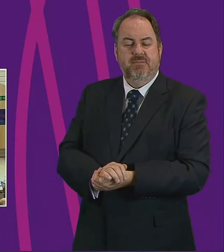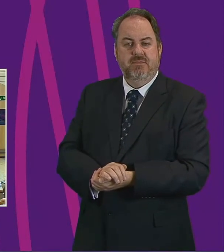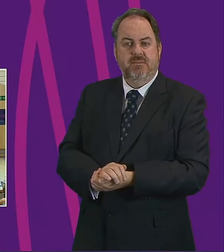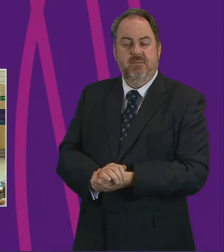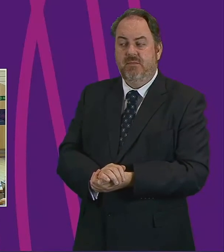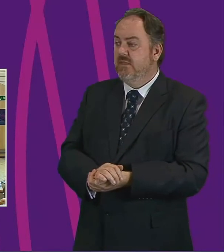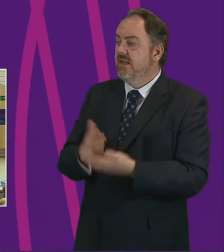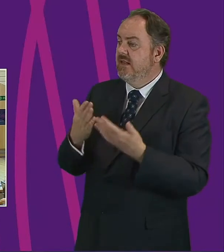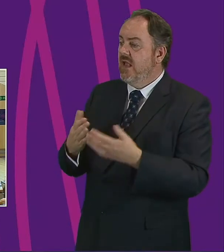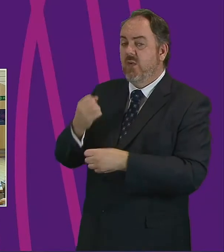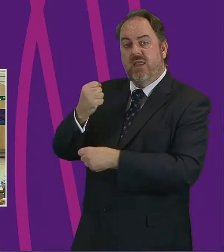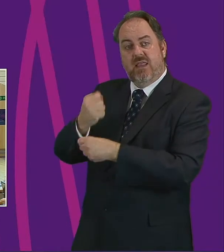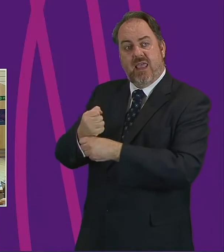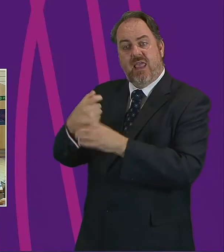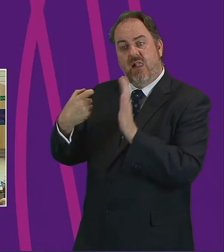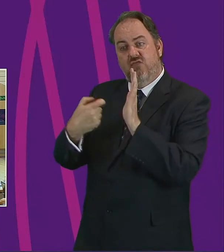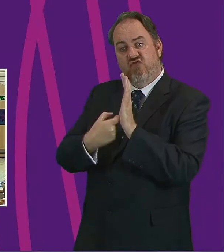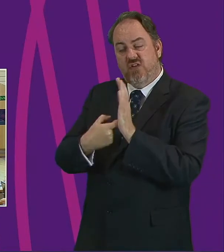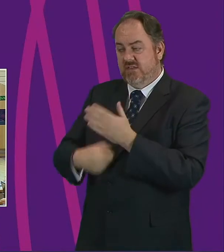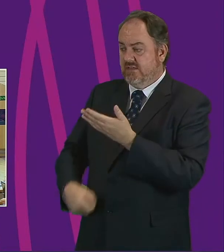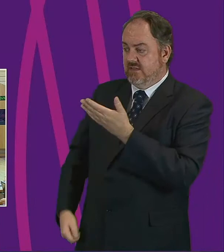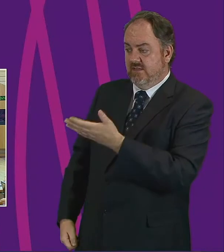Gail Ross, followed by Colin Smith.